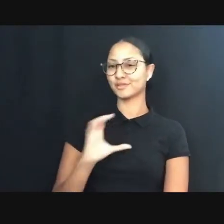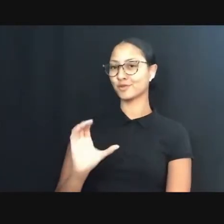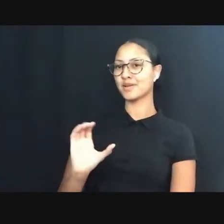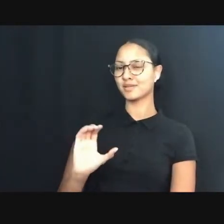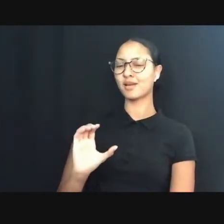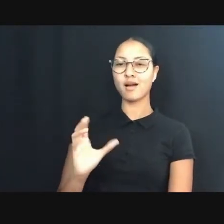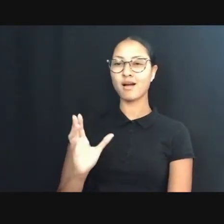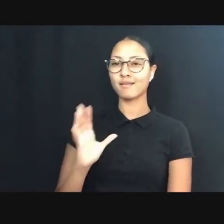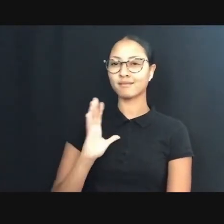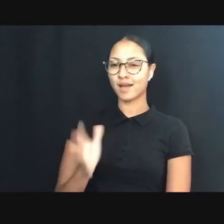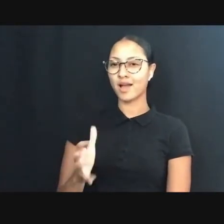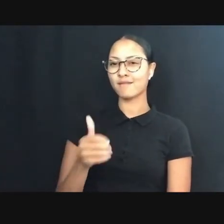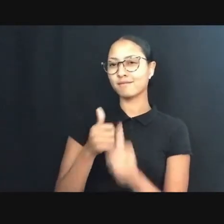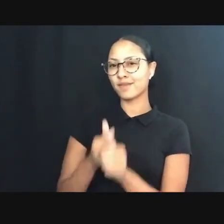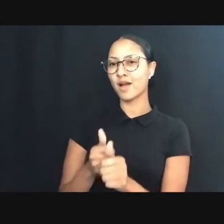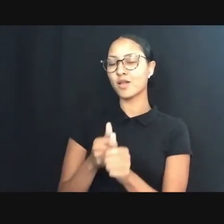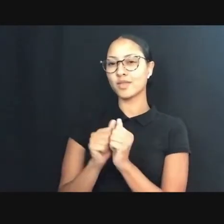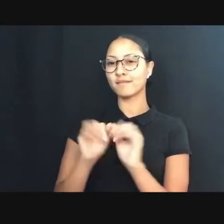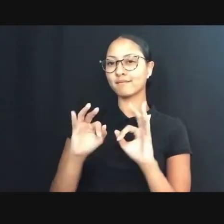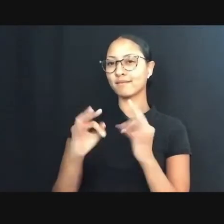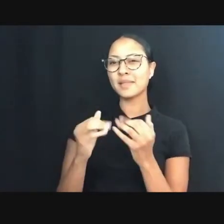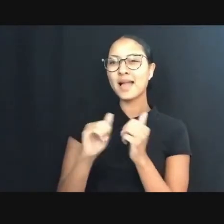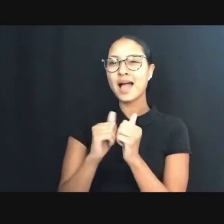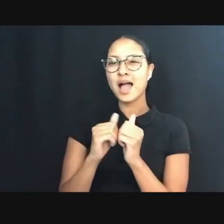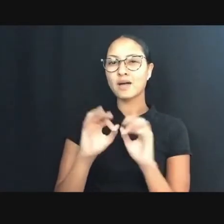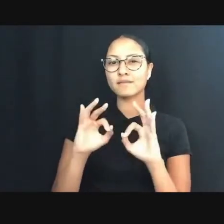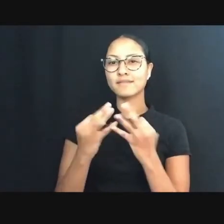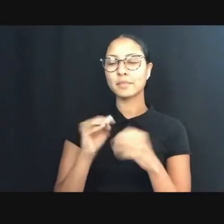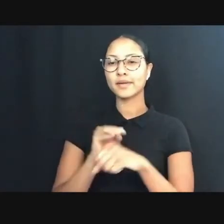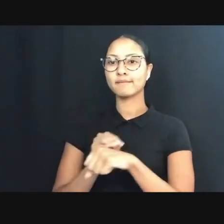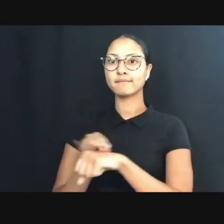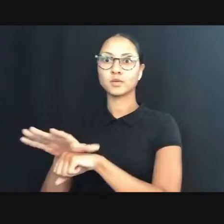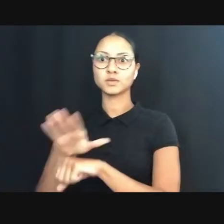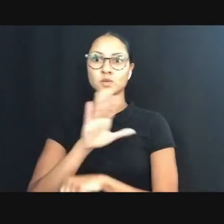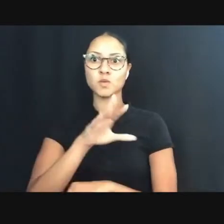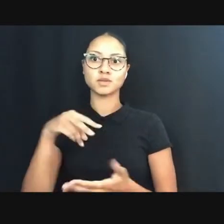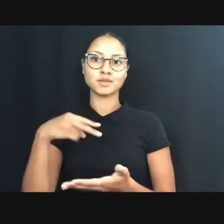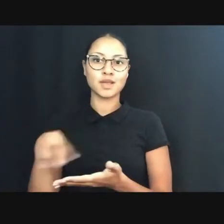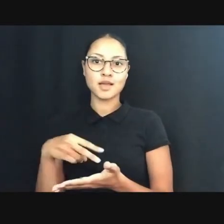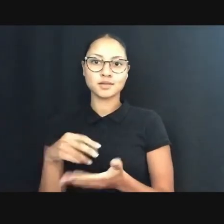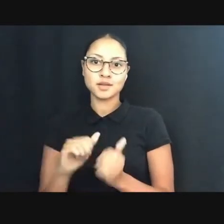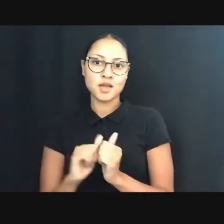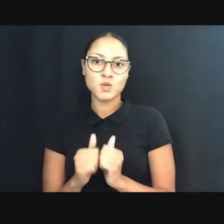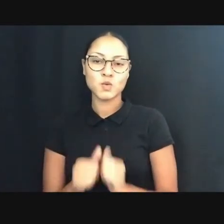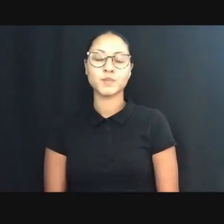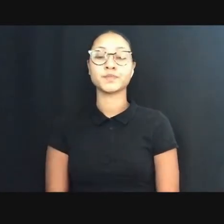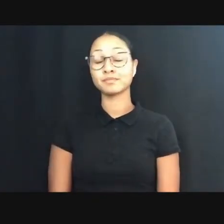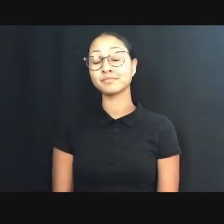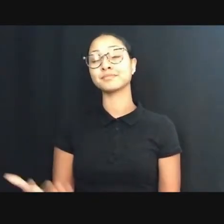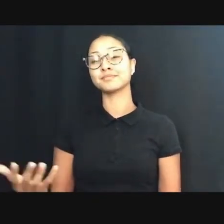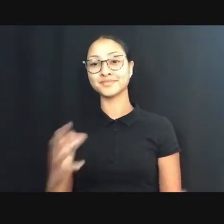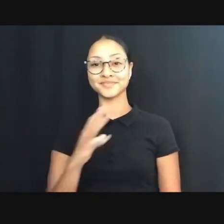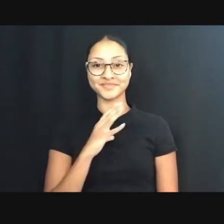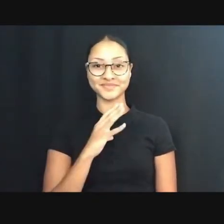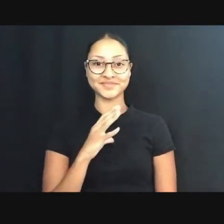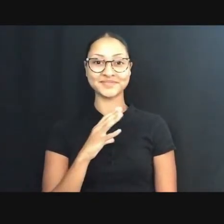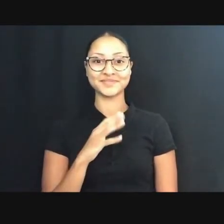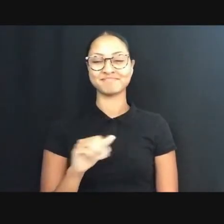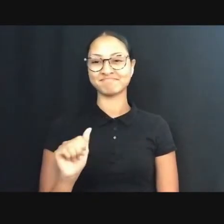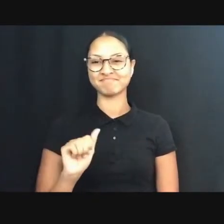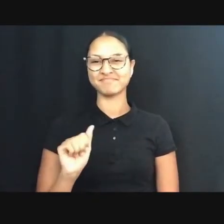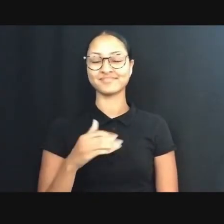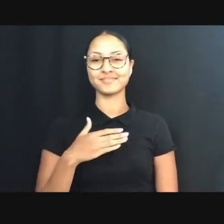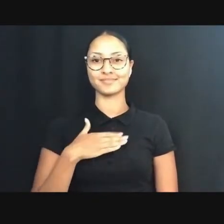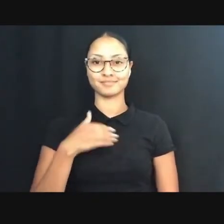you to dance. Okay, so family took me to dance. I was born in Chicago. My dad was in the